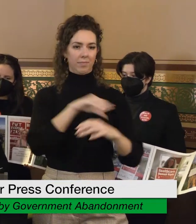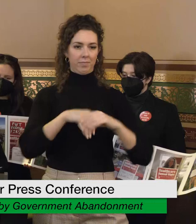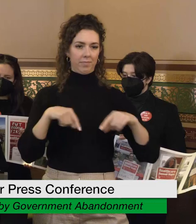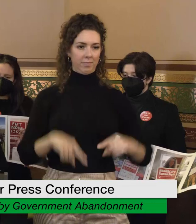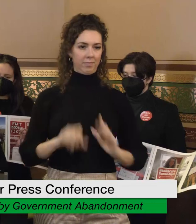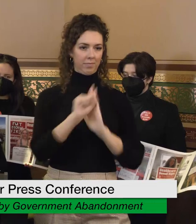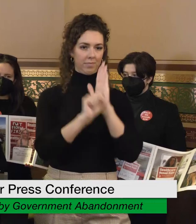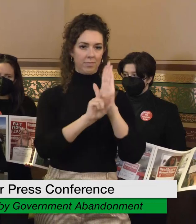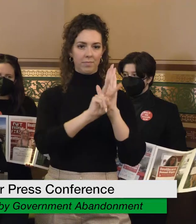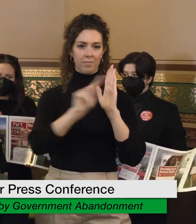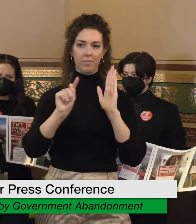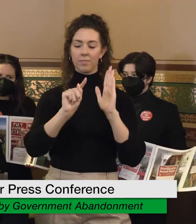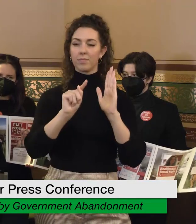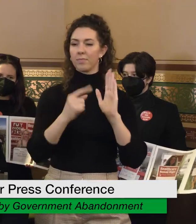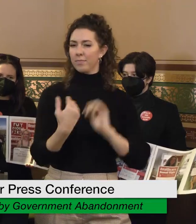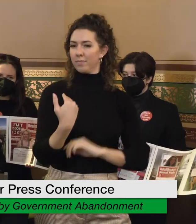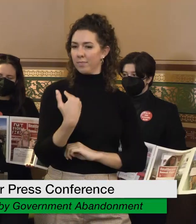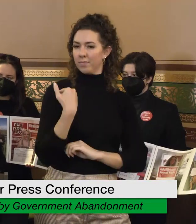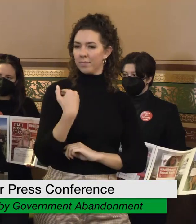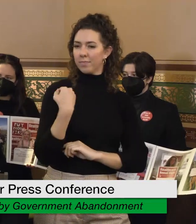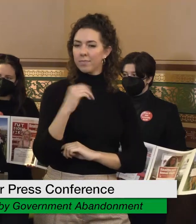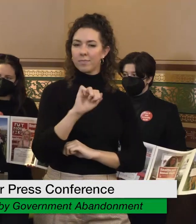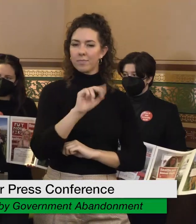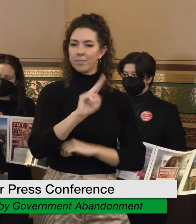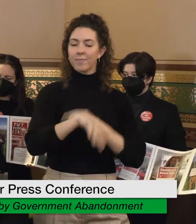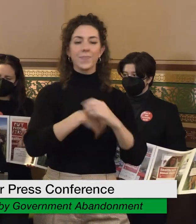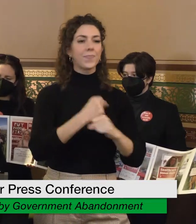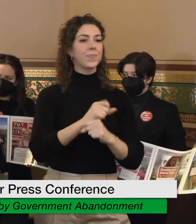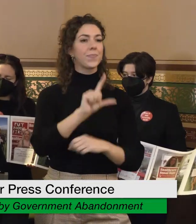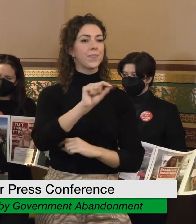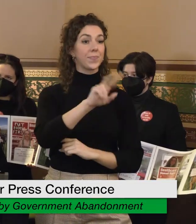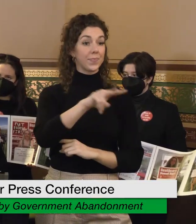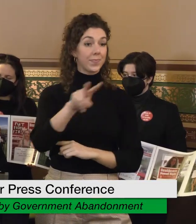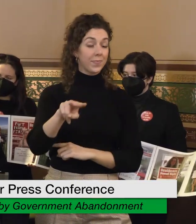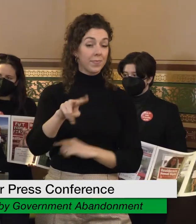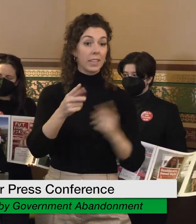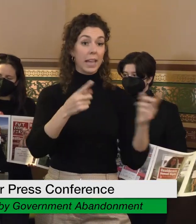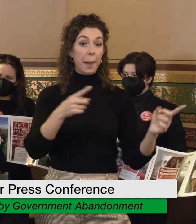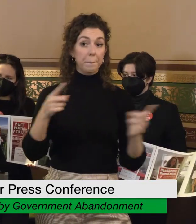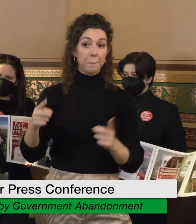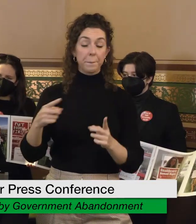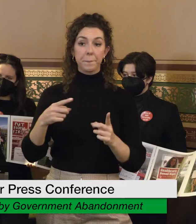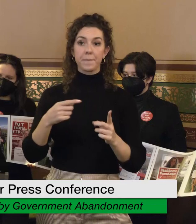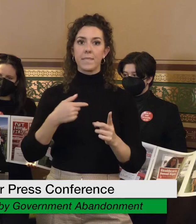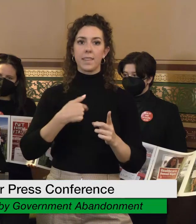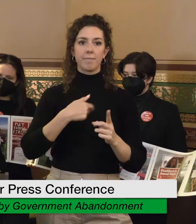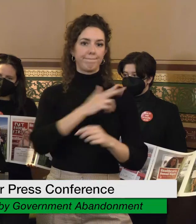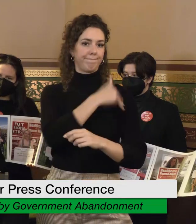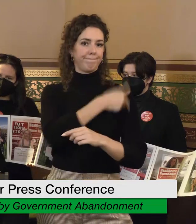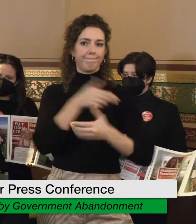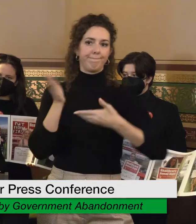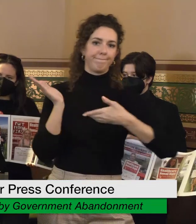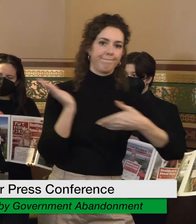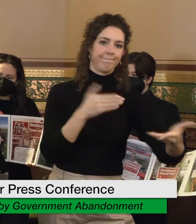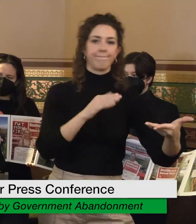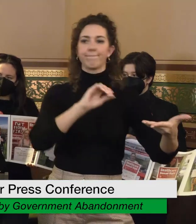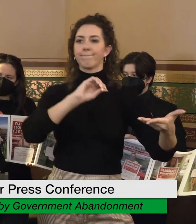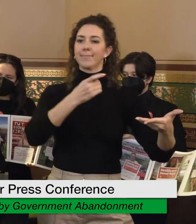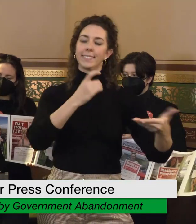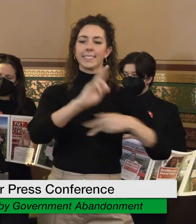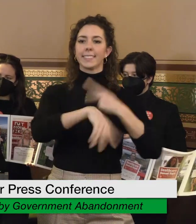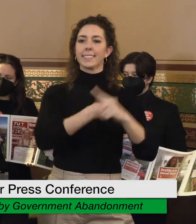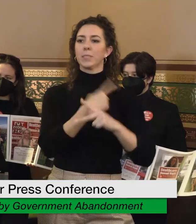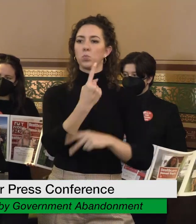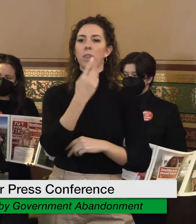Vermont. In January of 2022, I was admitted to the hospital and diagnosed with type